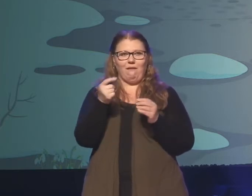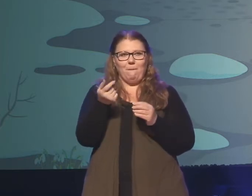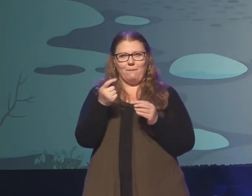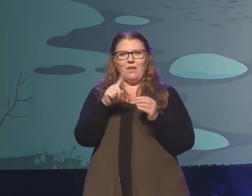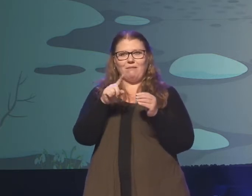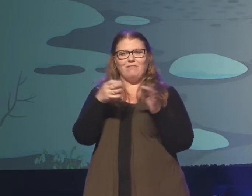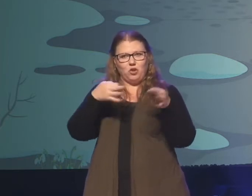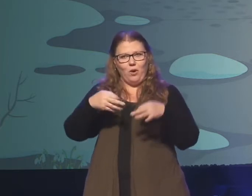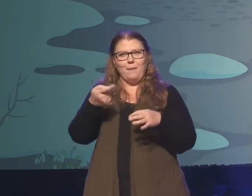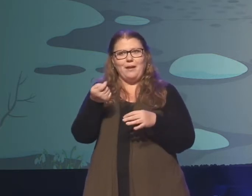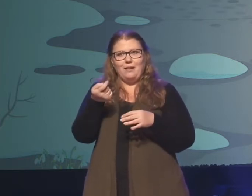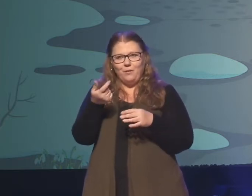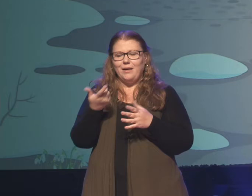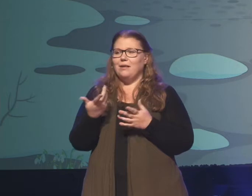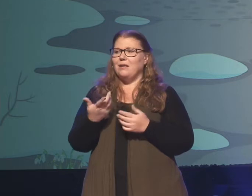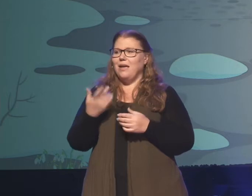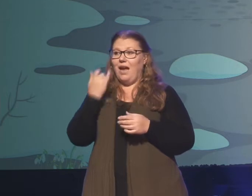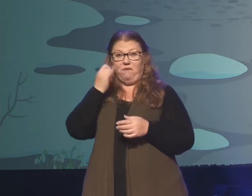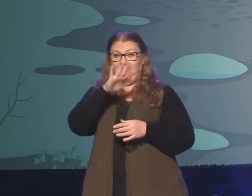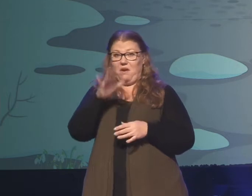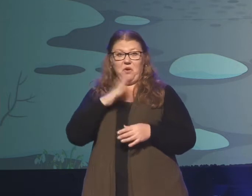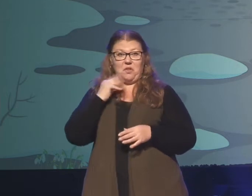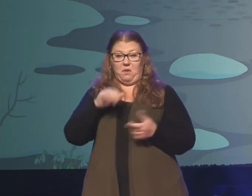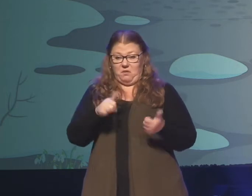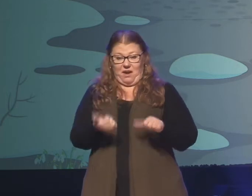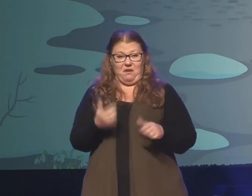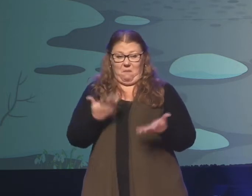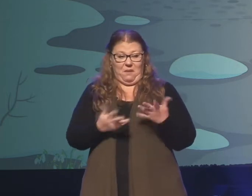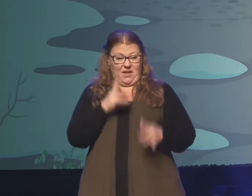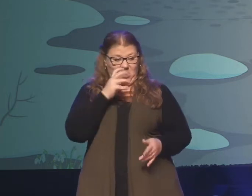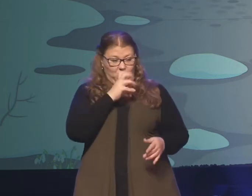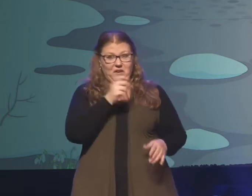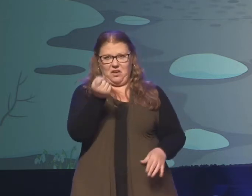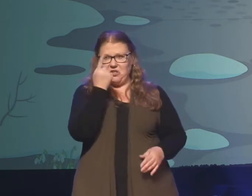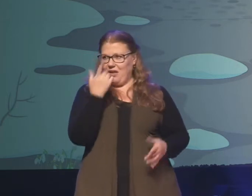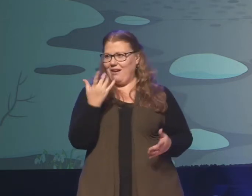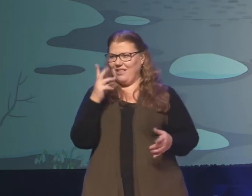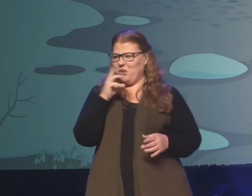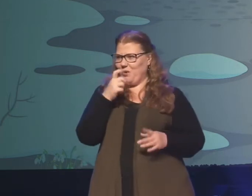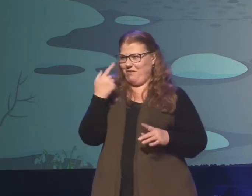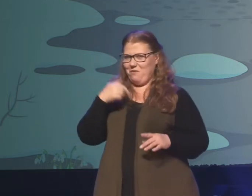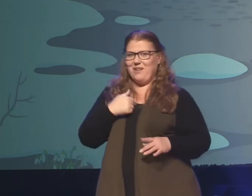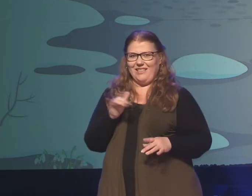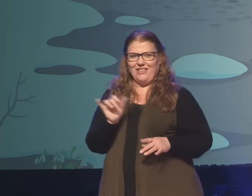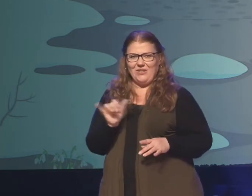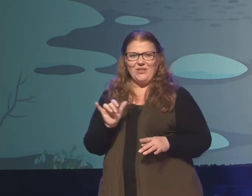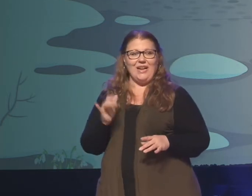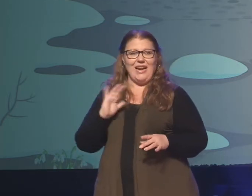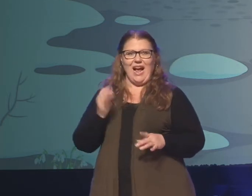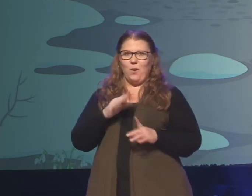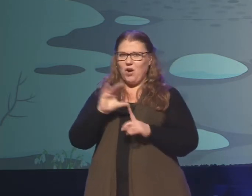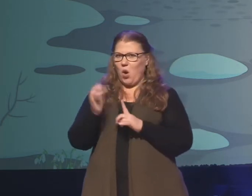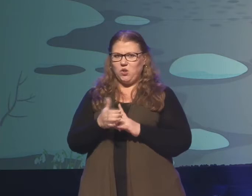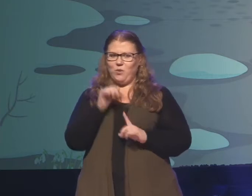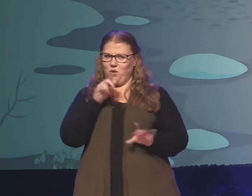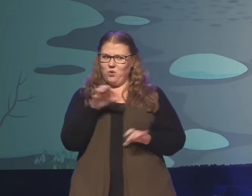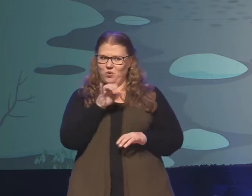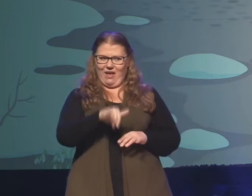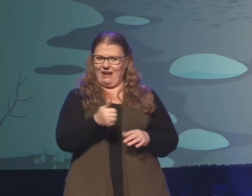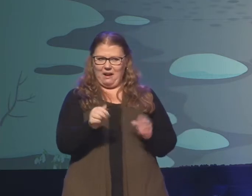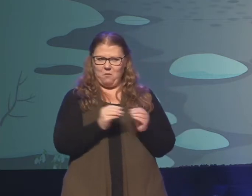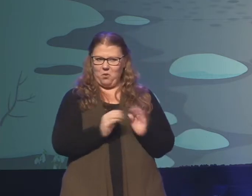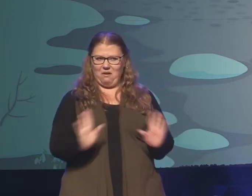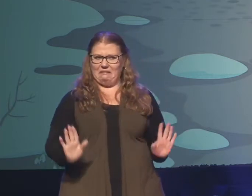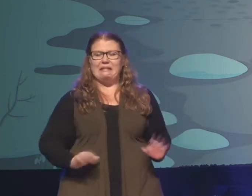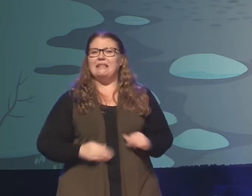you've never gone through baptism, or maybe it's something that's weird to you, I totally get it. It's kind of weird to me. We don't, in our culture, do baptisms anyplace